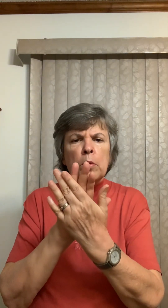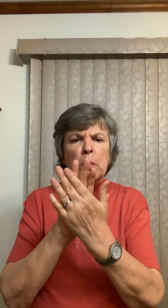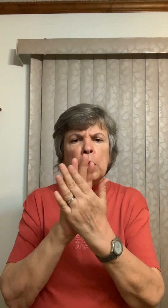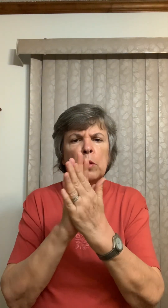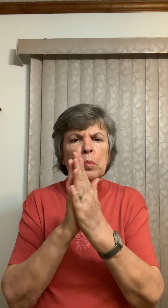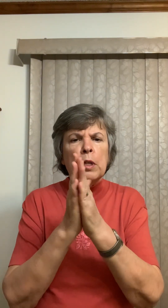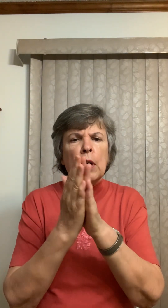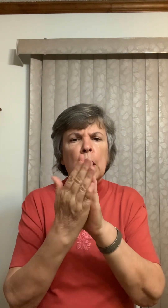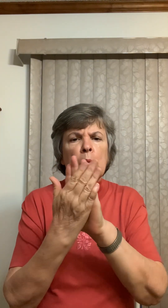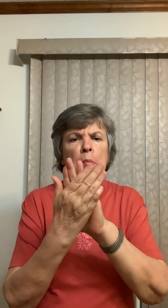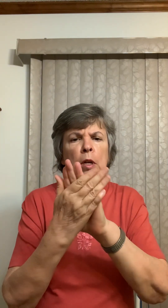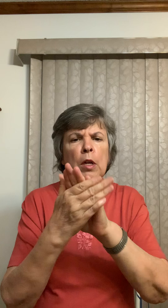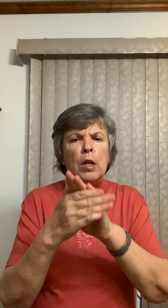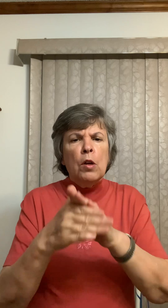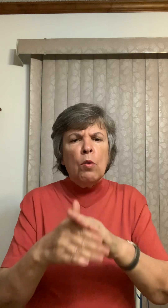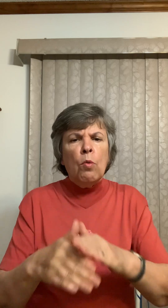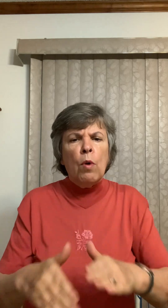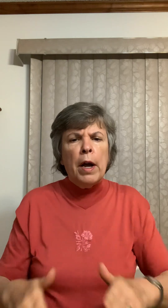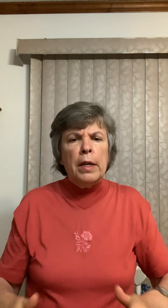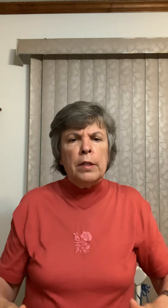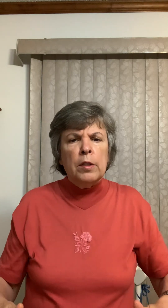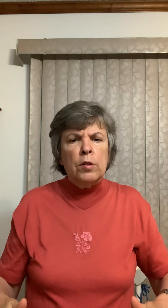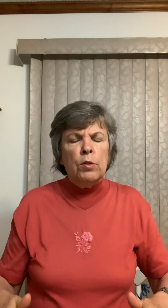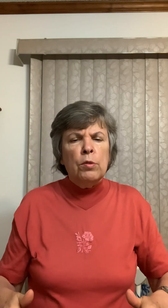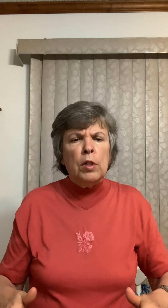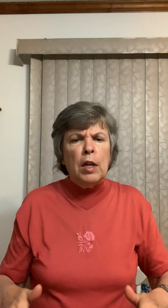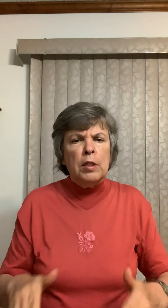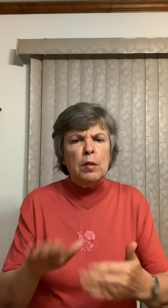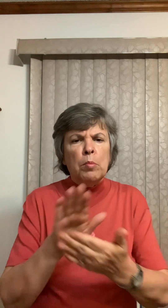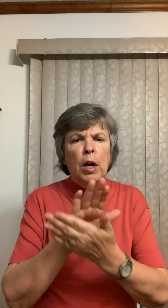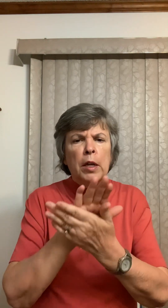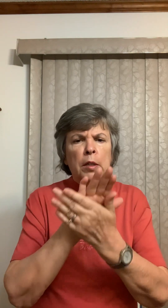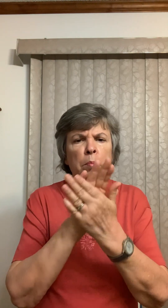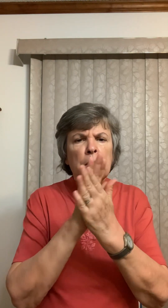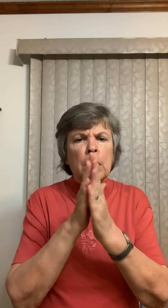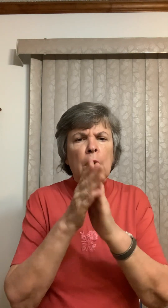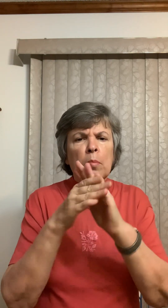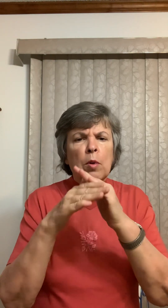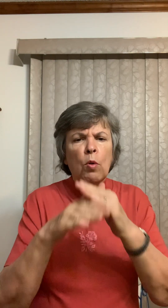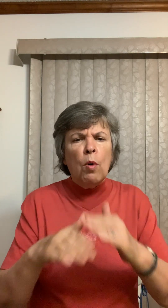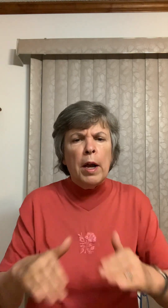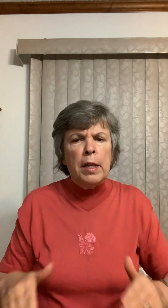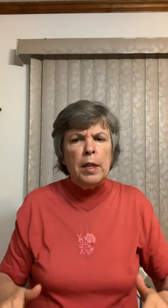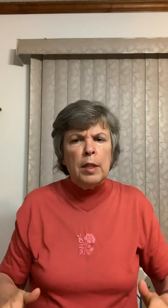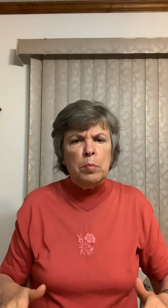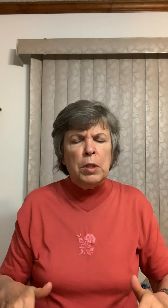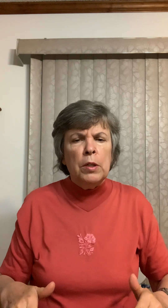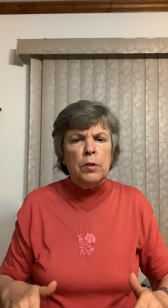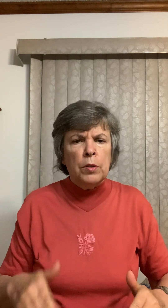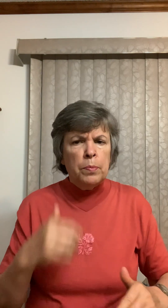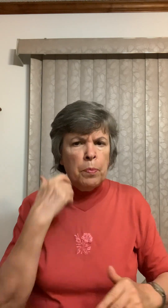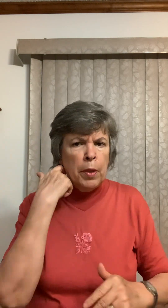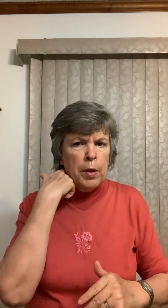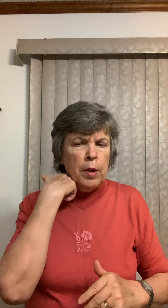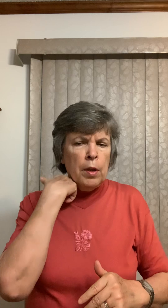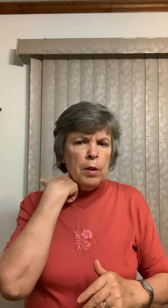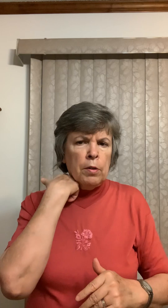means become quiet. It's two signs combined. Become quiet, and that's peace.